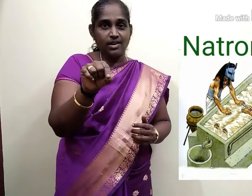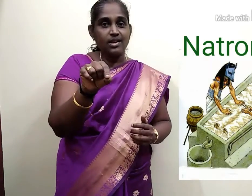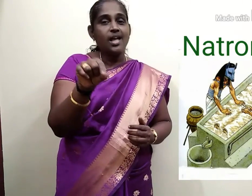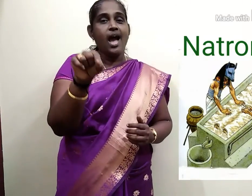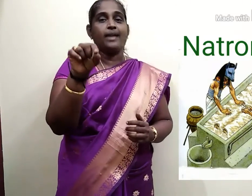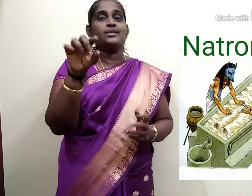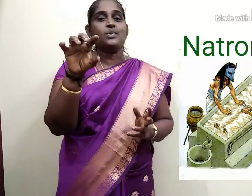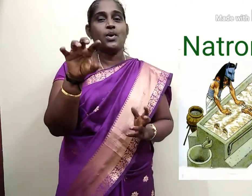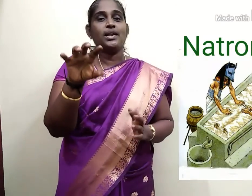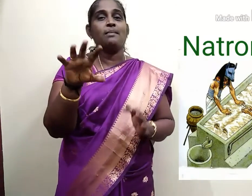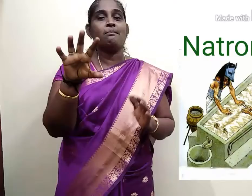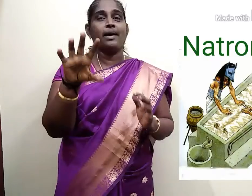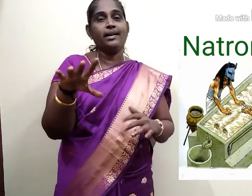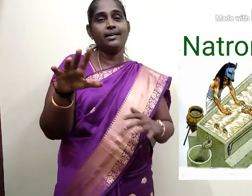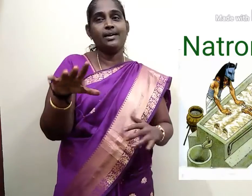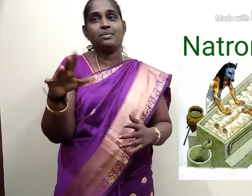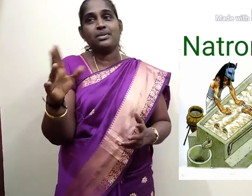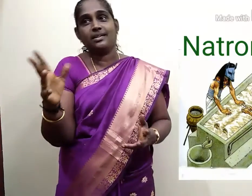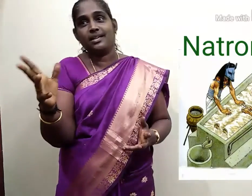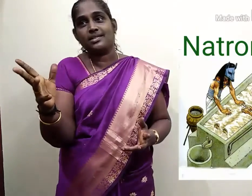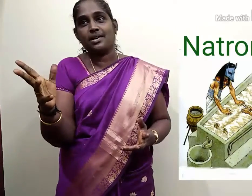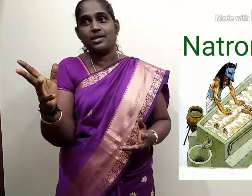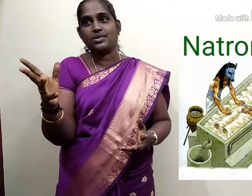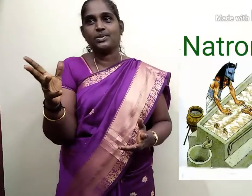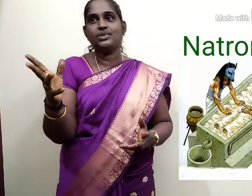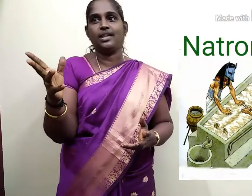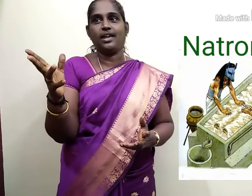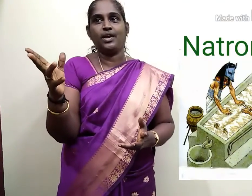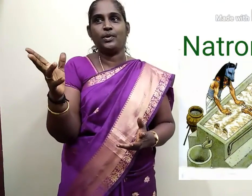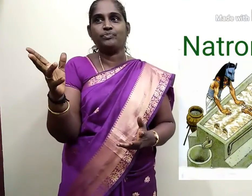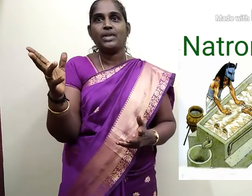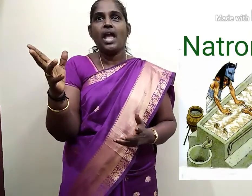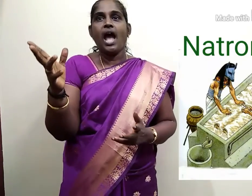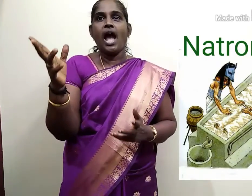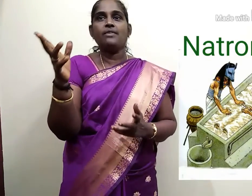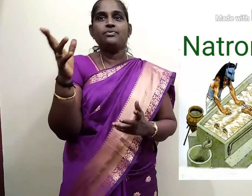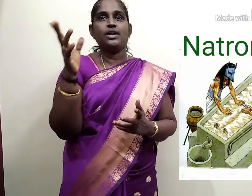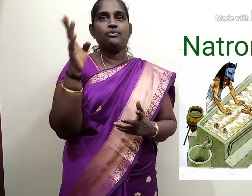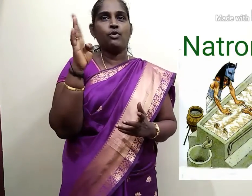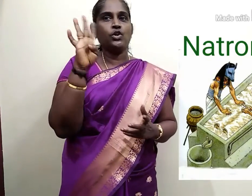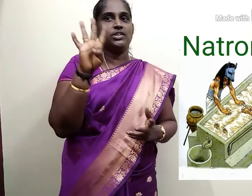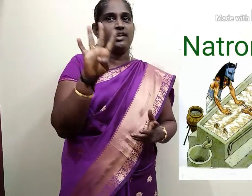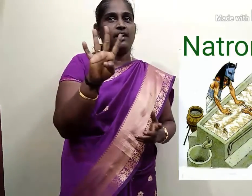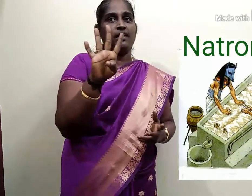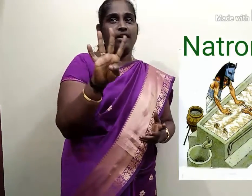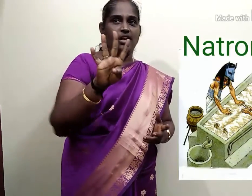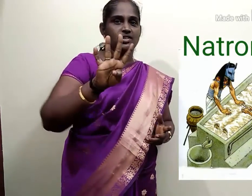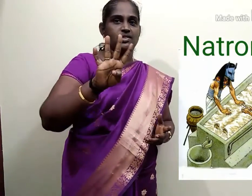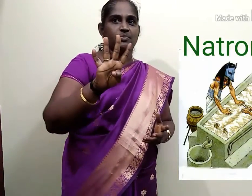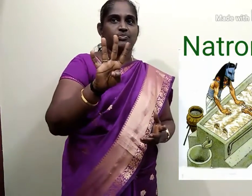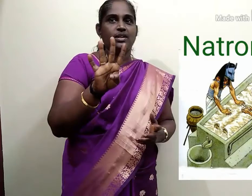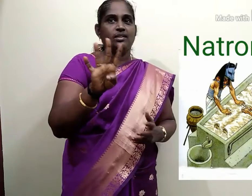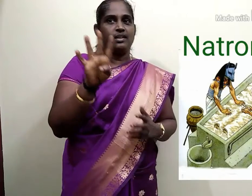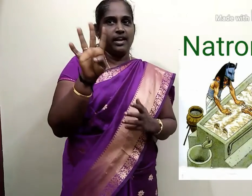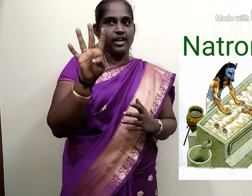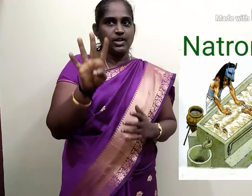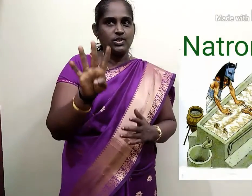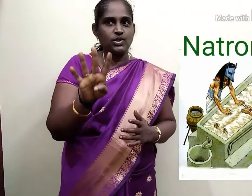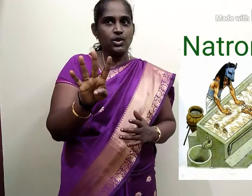there and sodium bicarbonate is also there. After 40 days, the natron